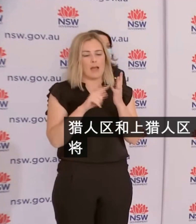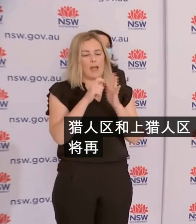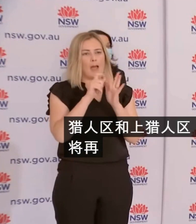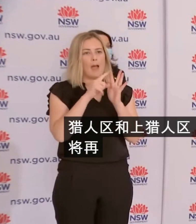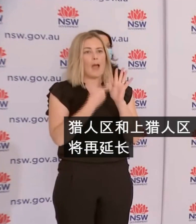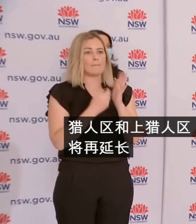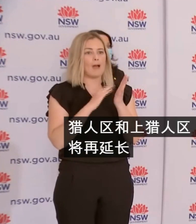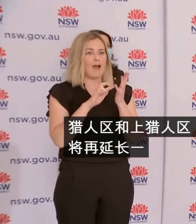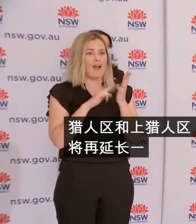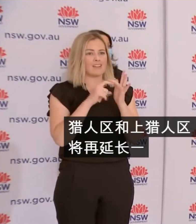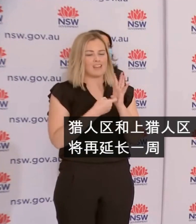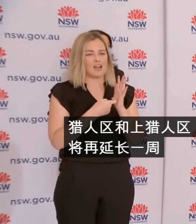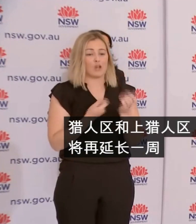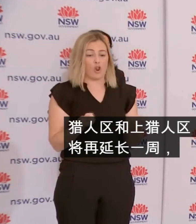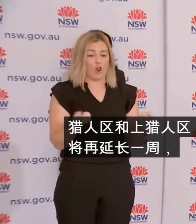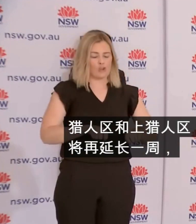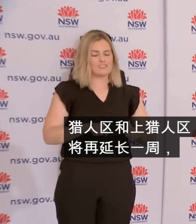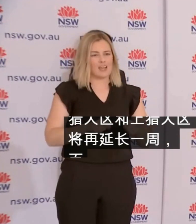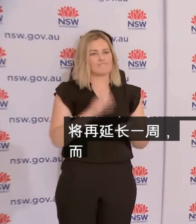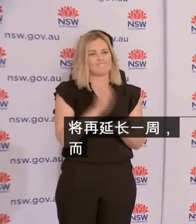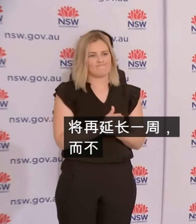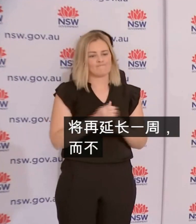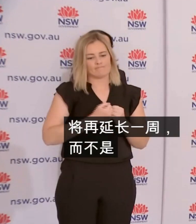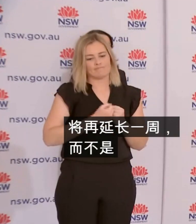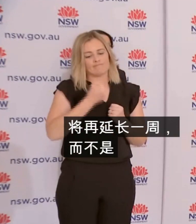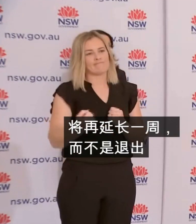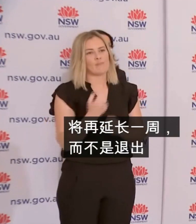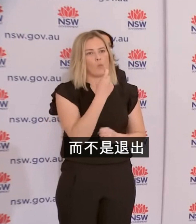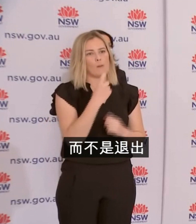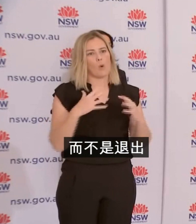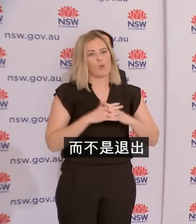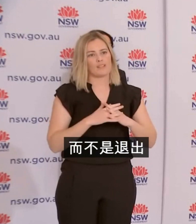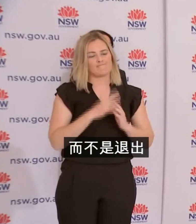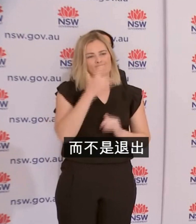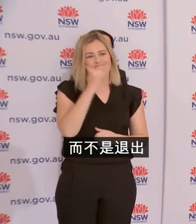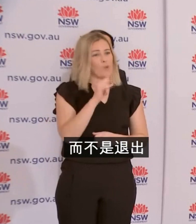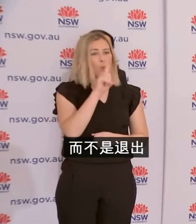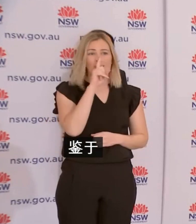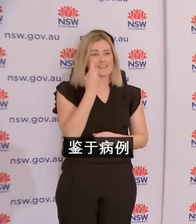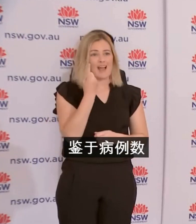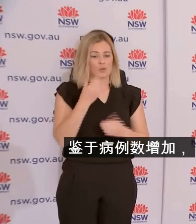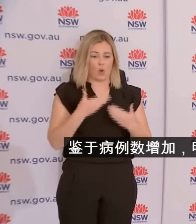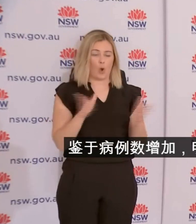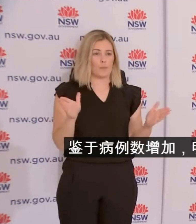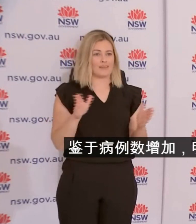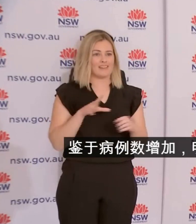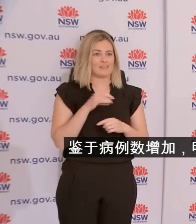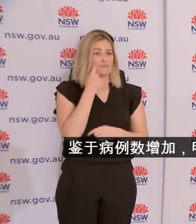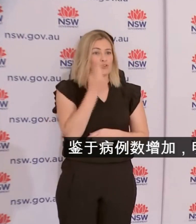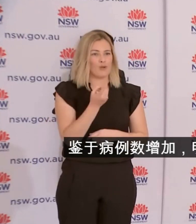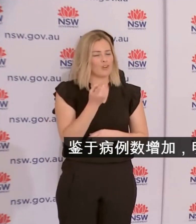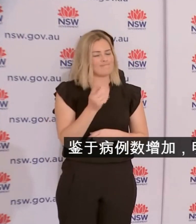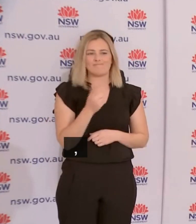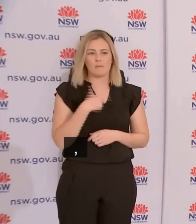will be extended by another week. So rather than coming out of lockdown tomorrow, that will be extended another week given the additional number